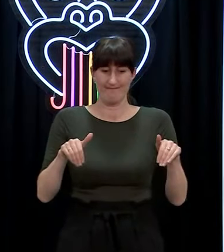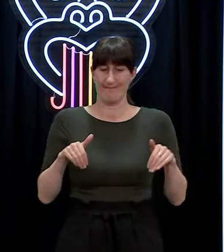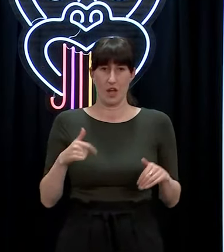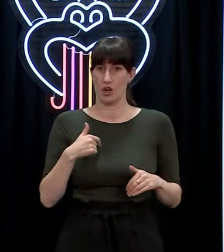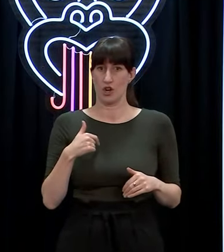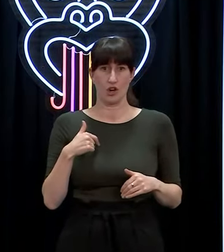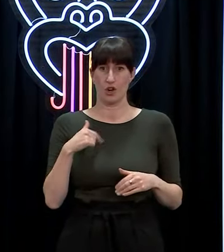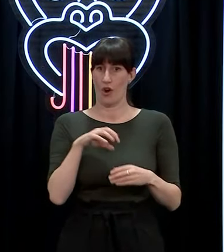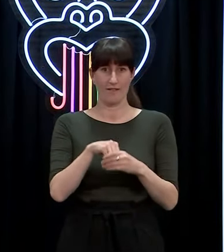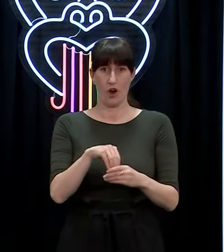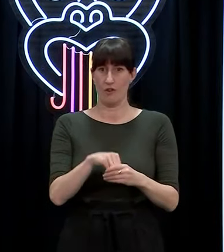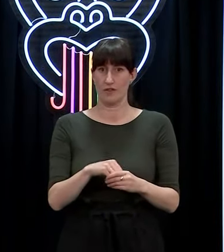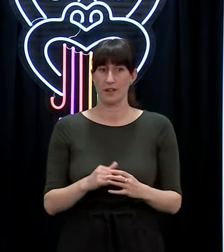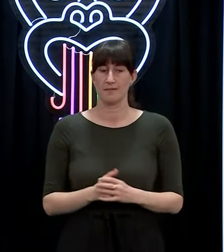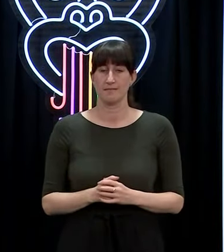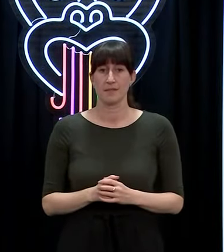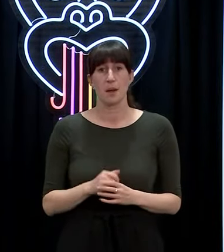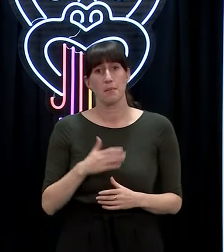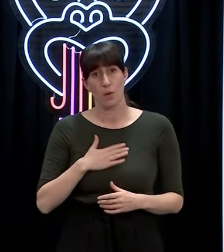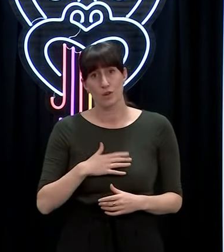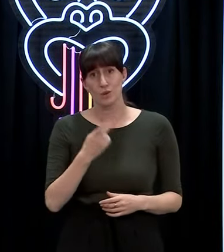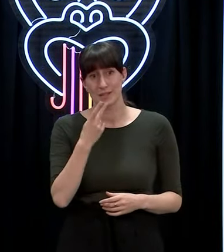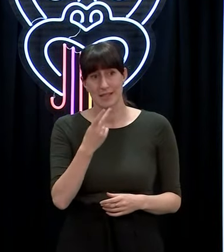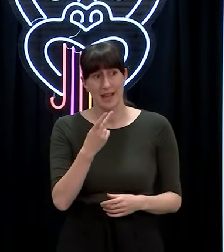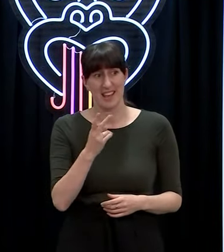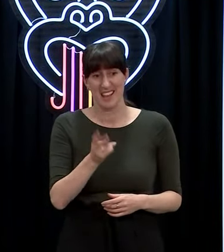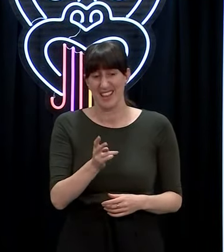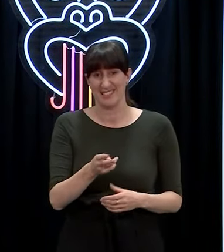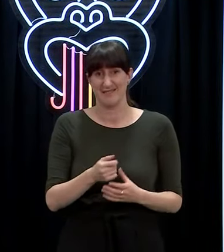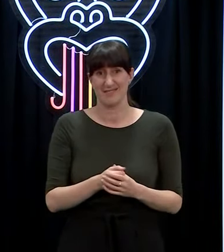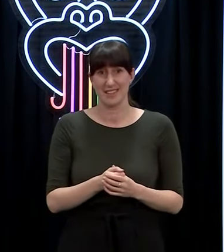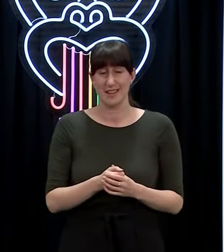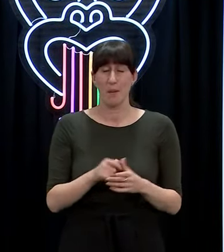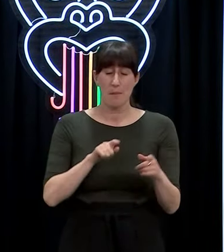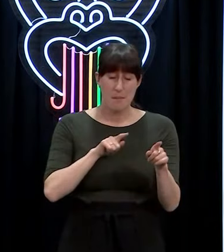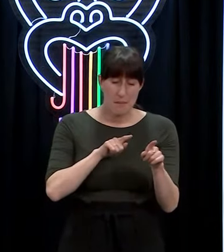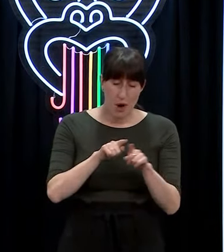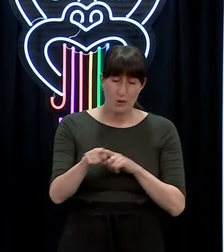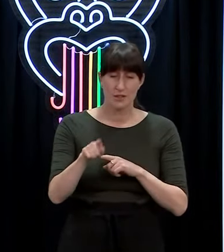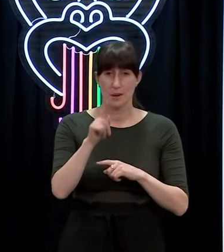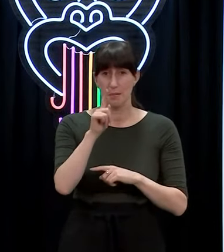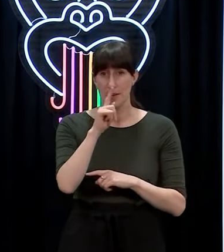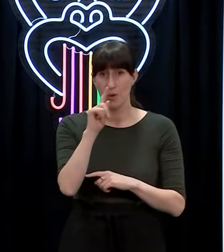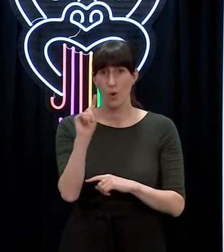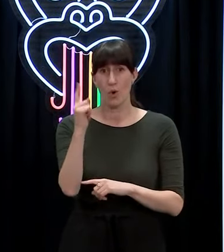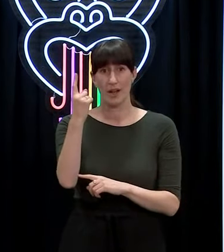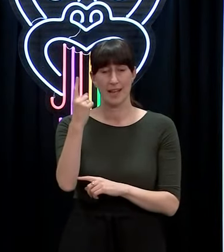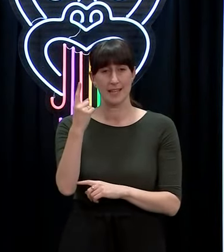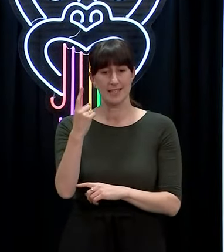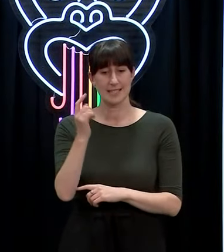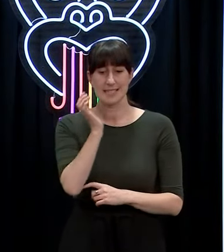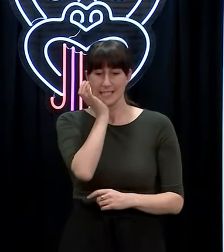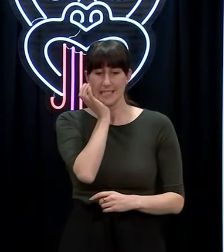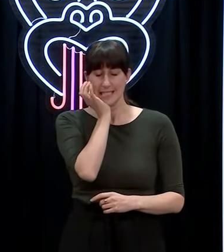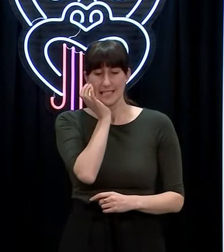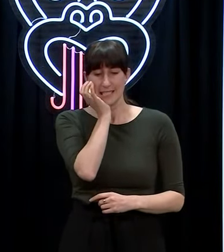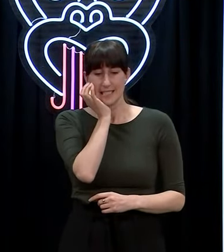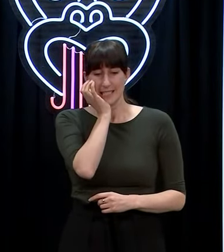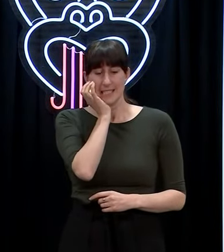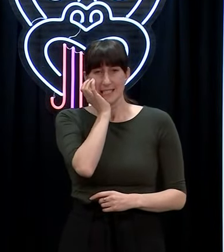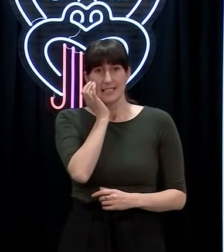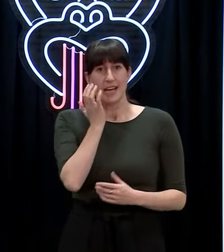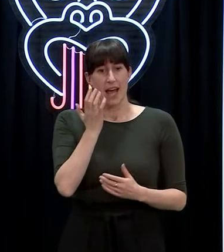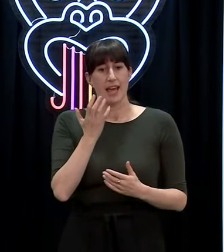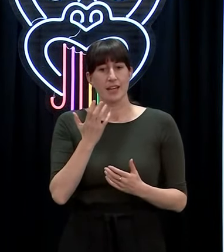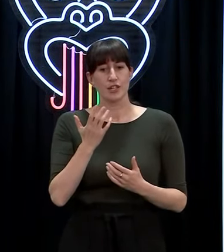agencies. But I just simply say again, the vast majority of people in Auckland are doing it tough for the rest of the country, and we thank them for